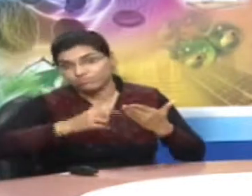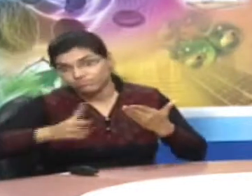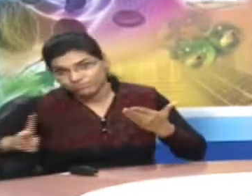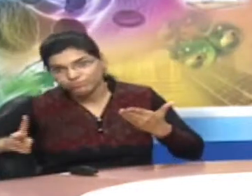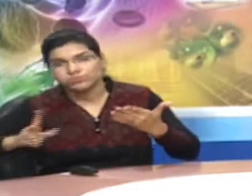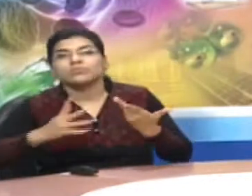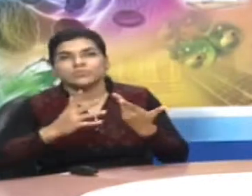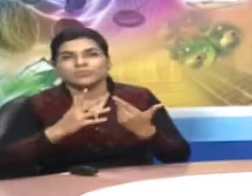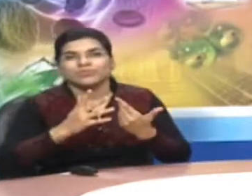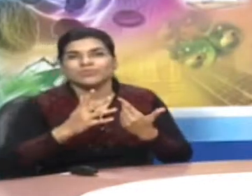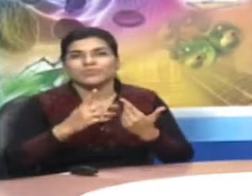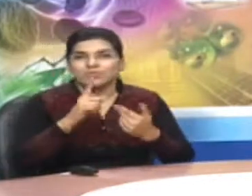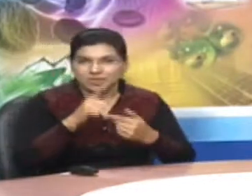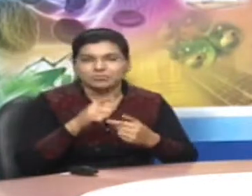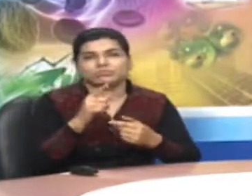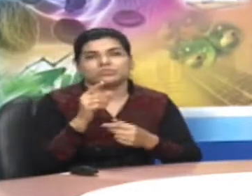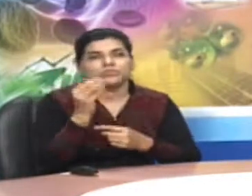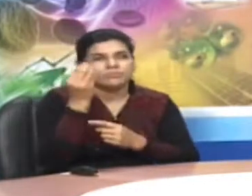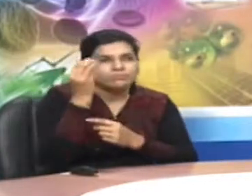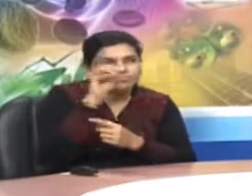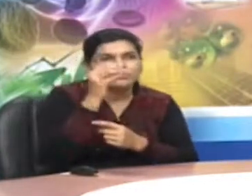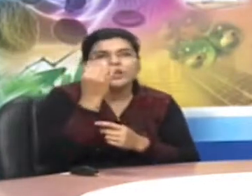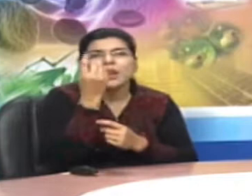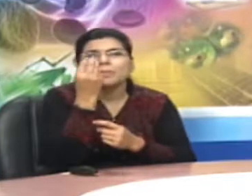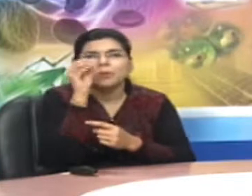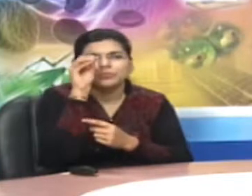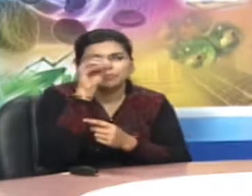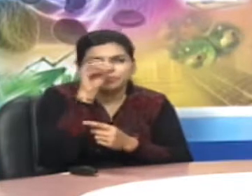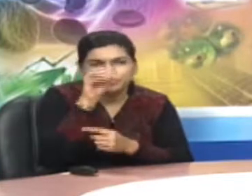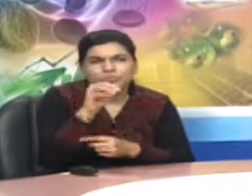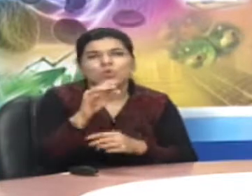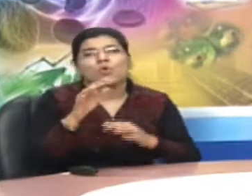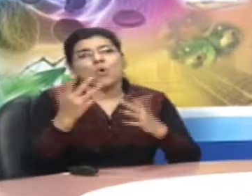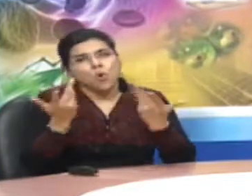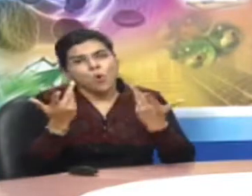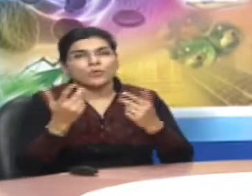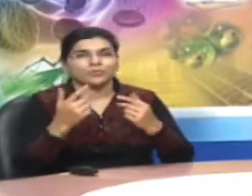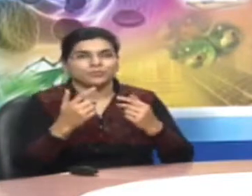you want it, how many numbers of copies do you want, print in what,